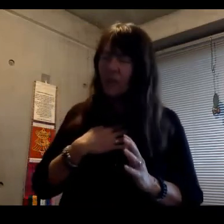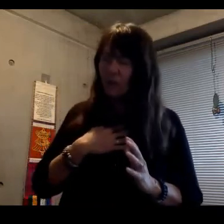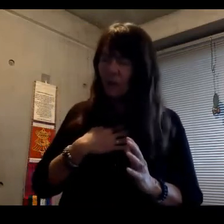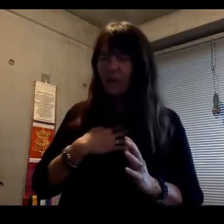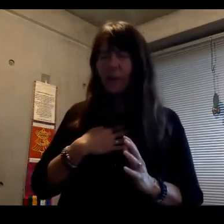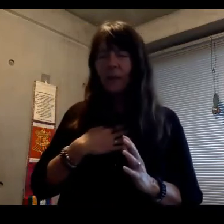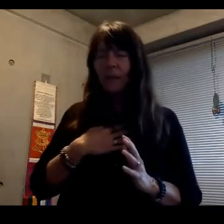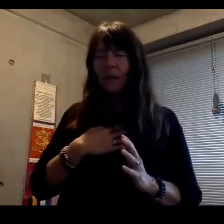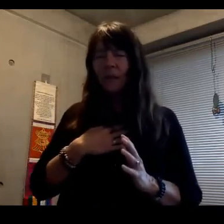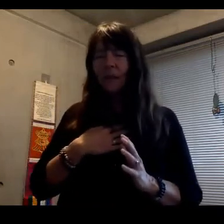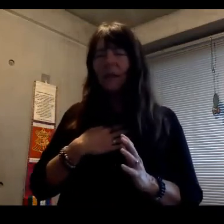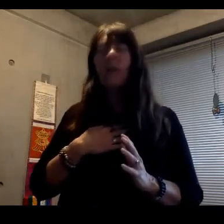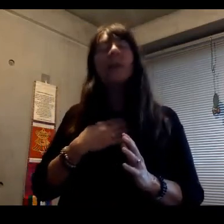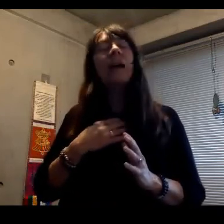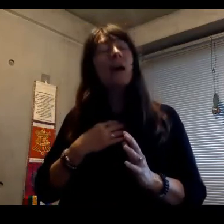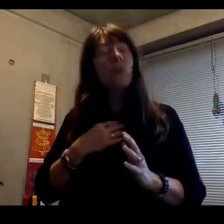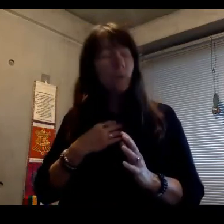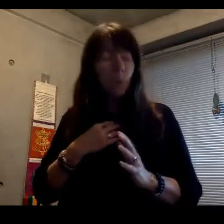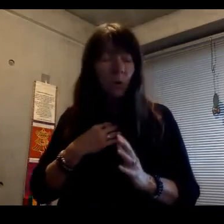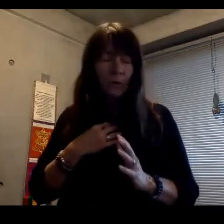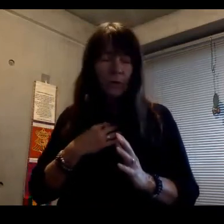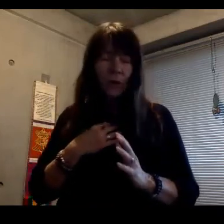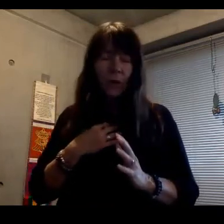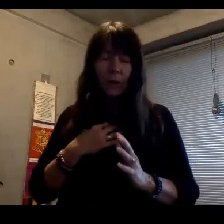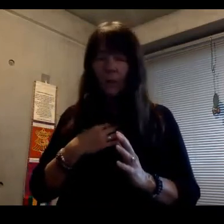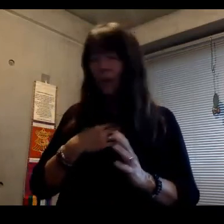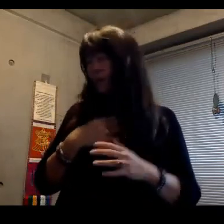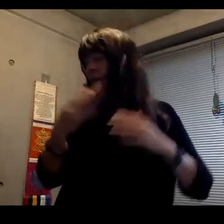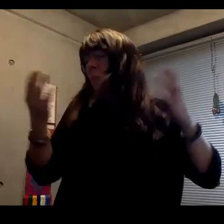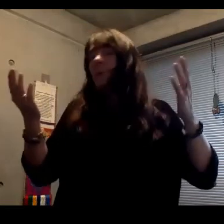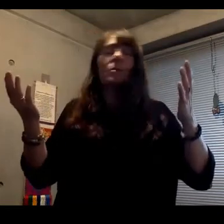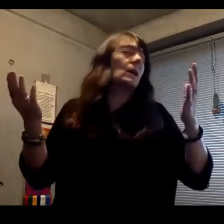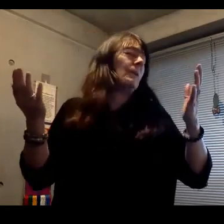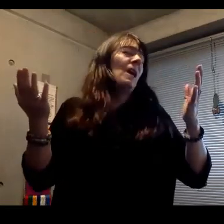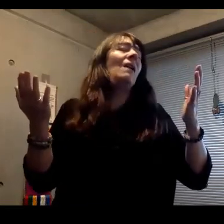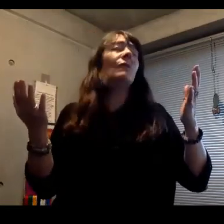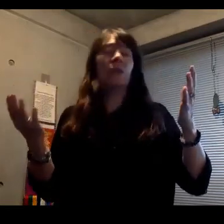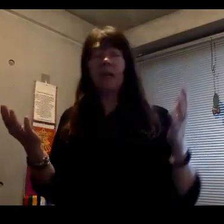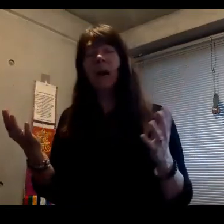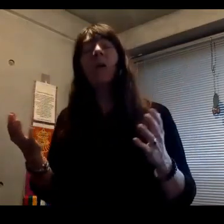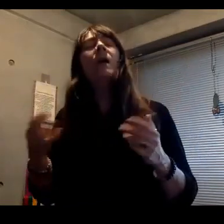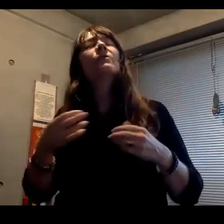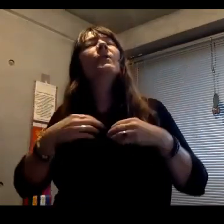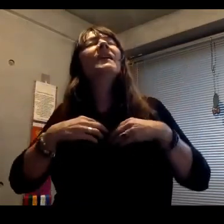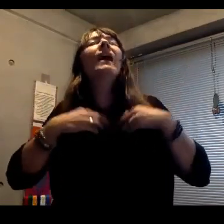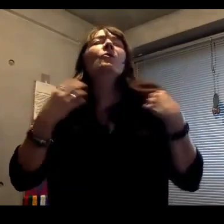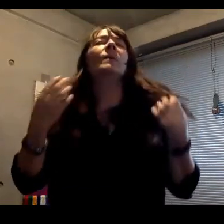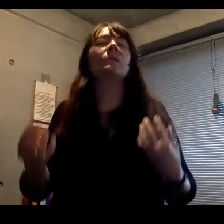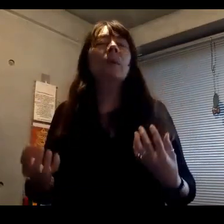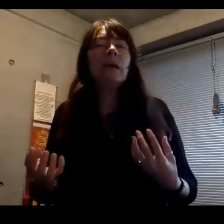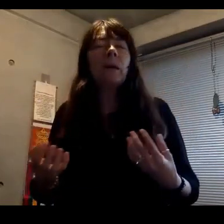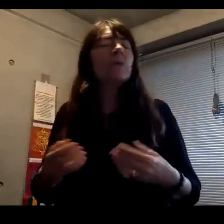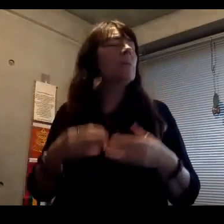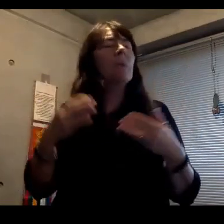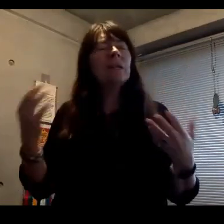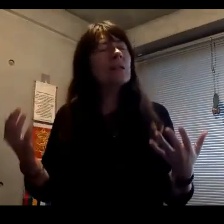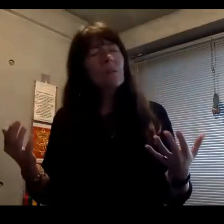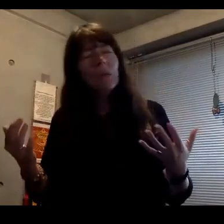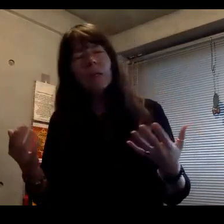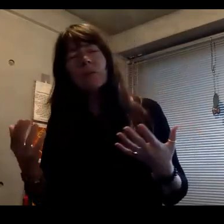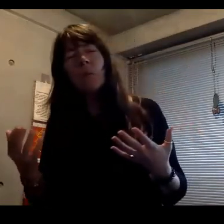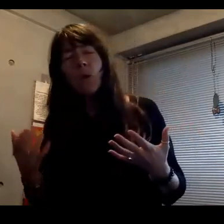it secret. Now there are more of you talking about things. Humans talk about everything now. So now you may speak about it,